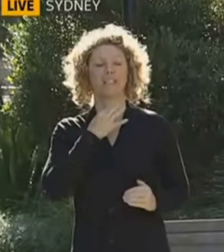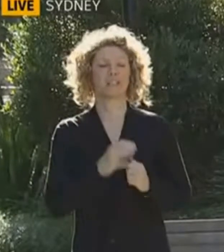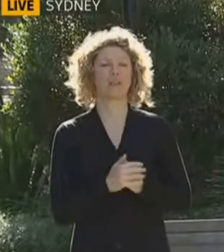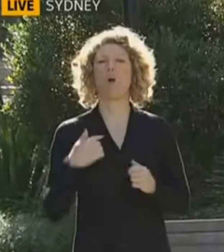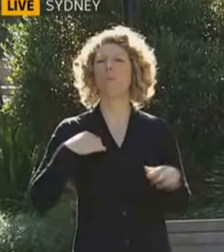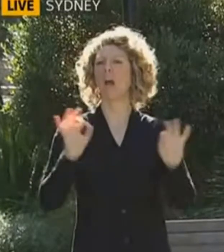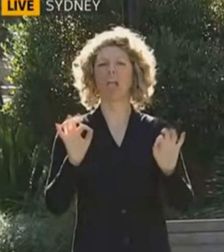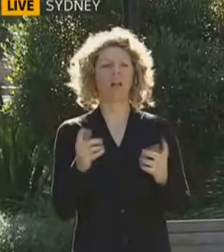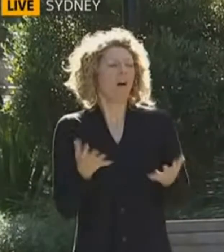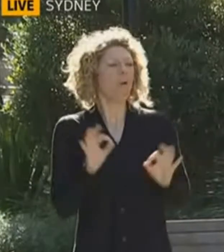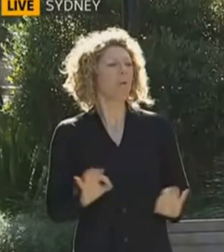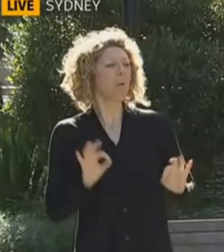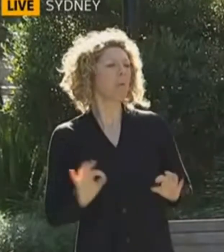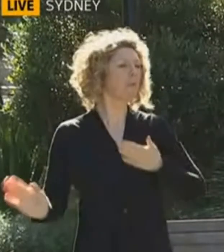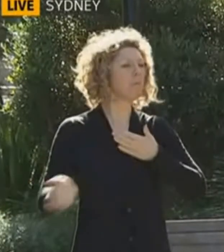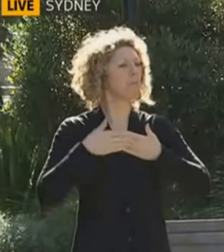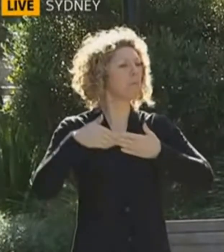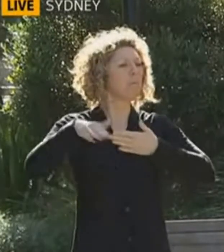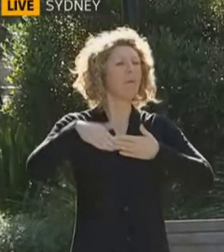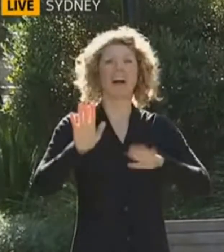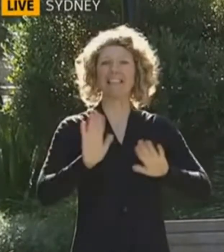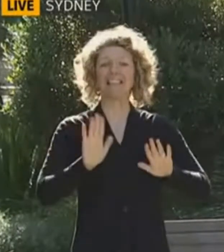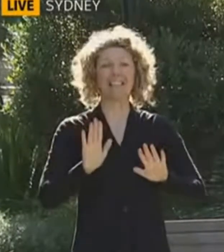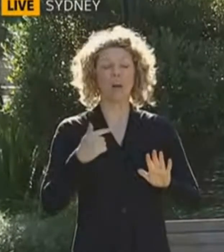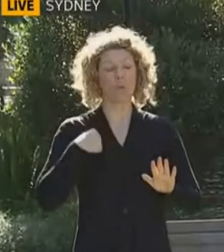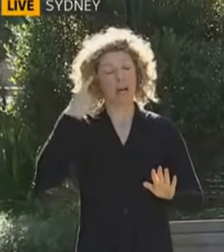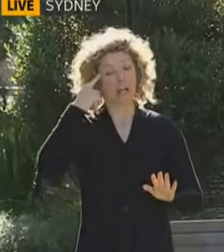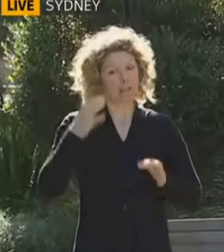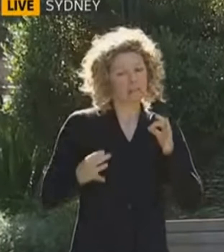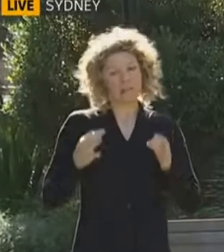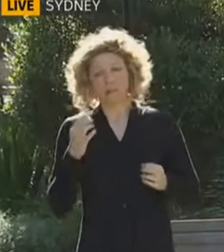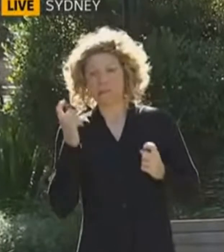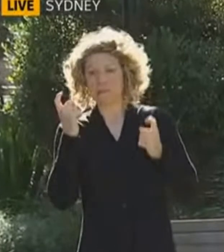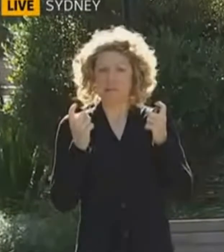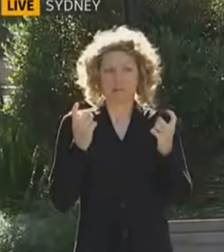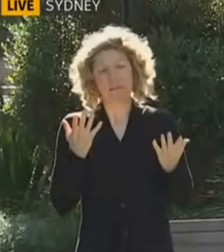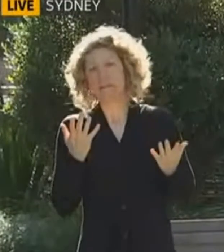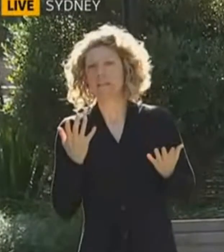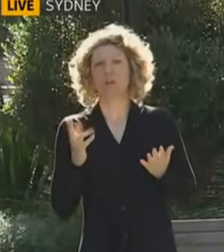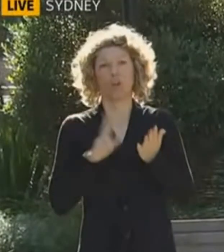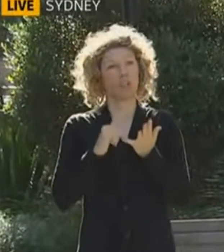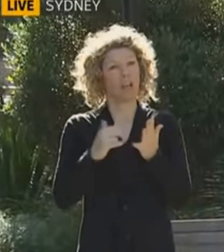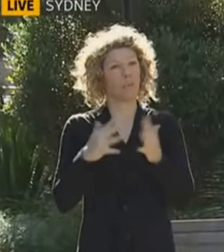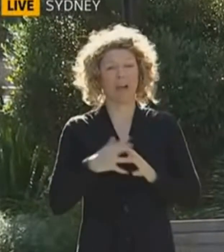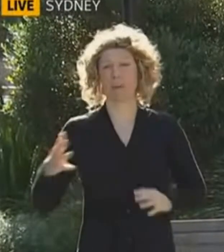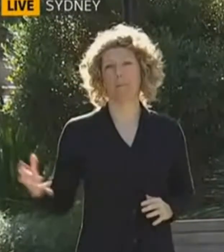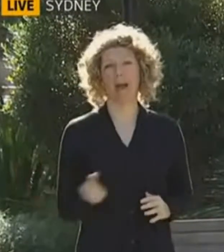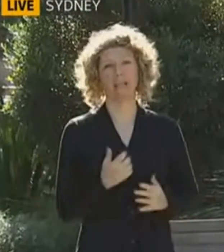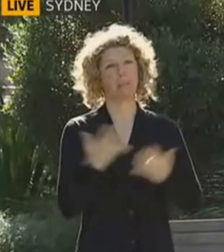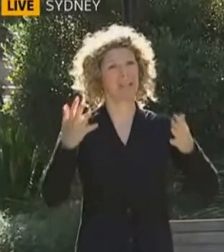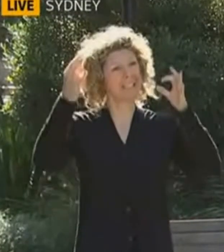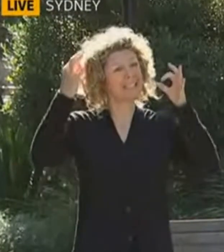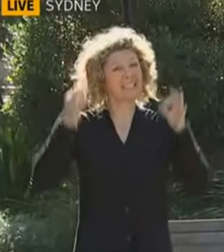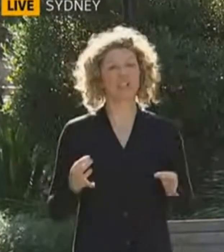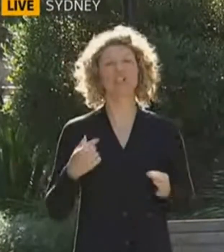we take lightly, but during the pandemic I've always said New South Wales will have a no regrets policy, and I thank both